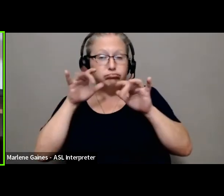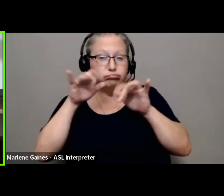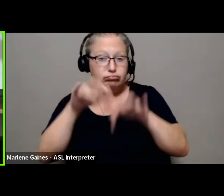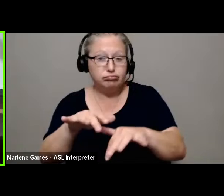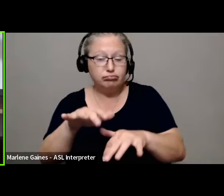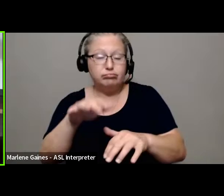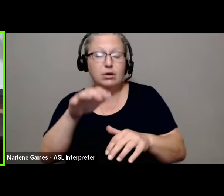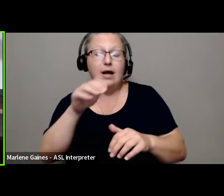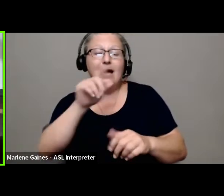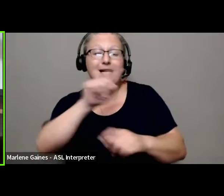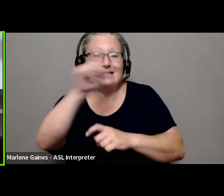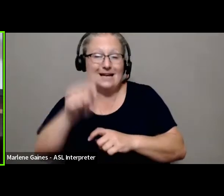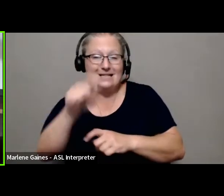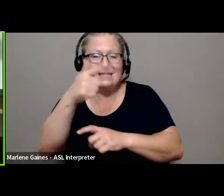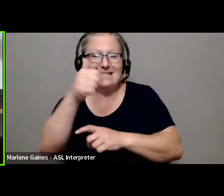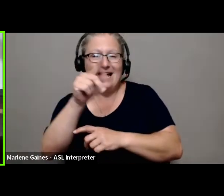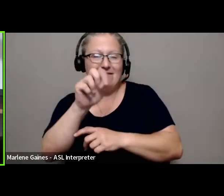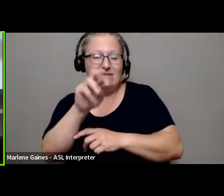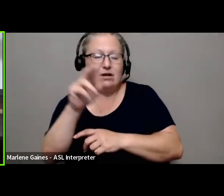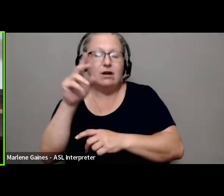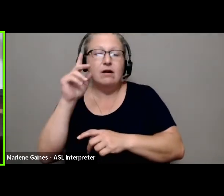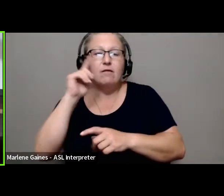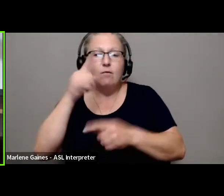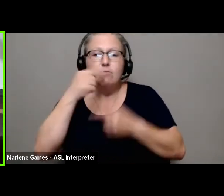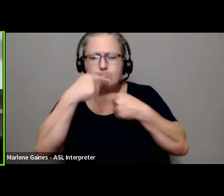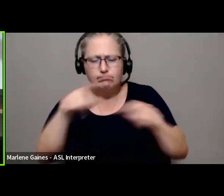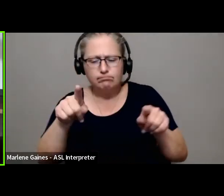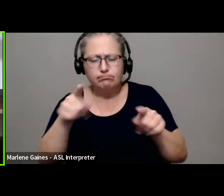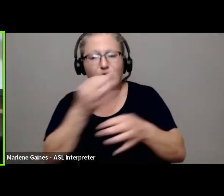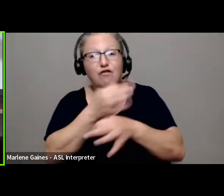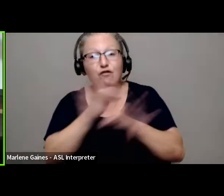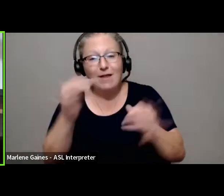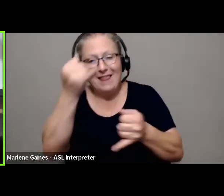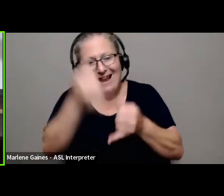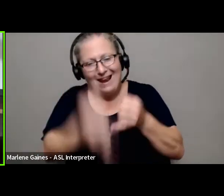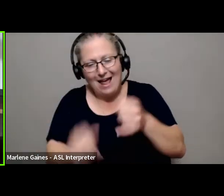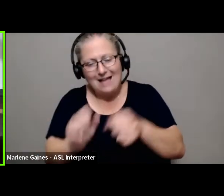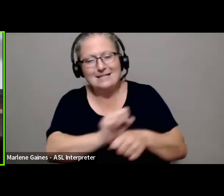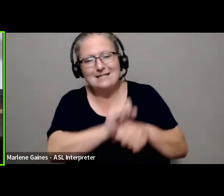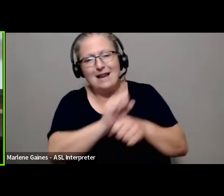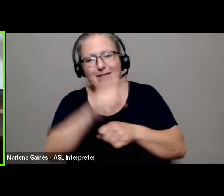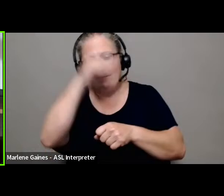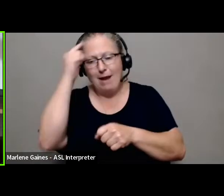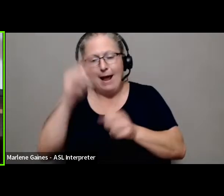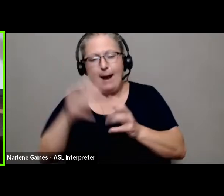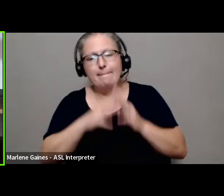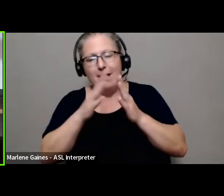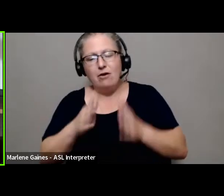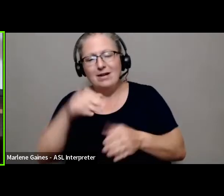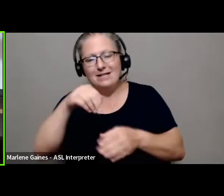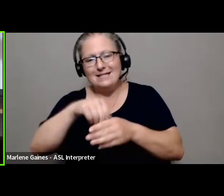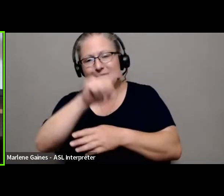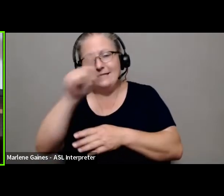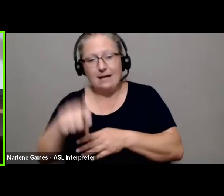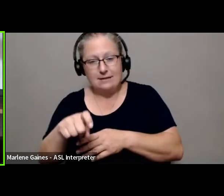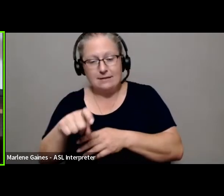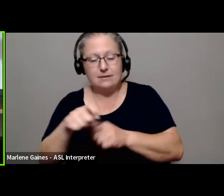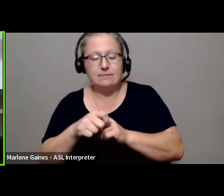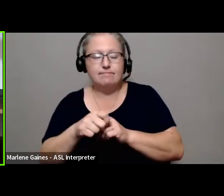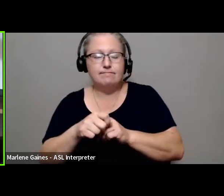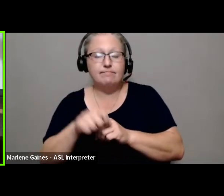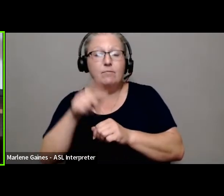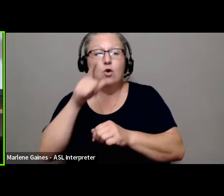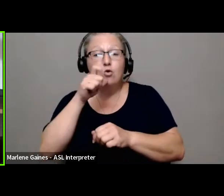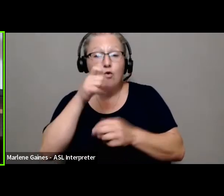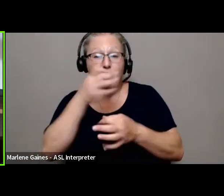to enforce the Emancipation Proclamation and free the last enslaved Black Americans in Texas. And whereas